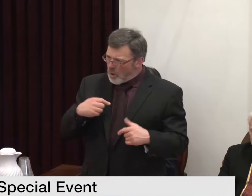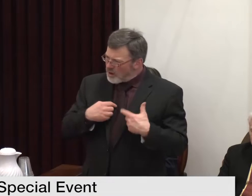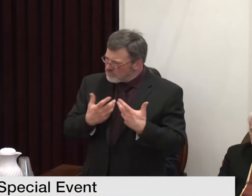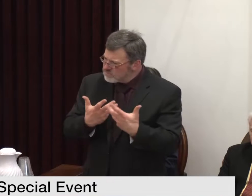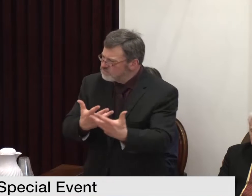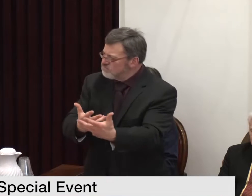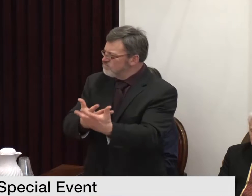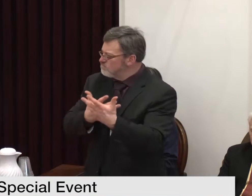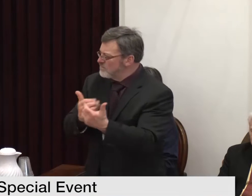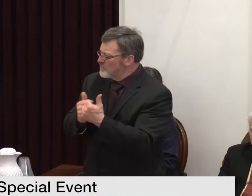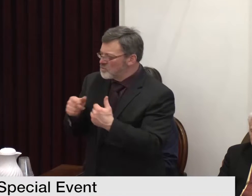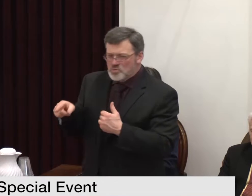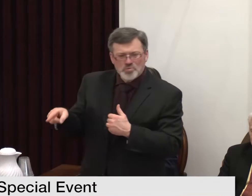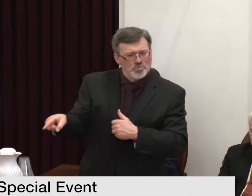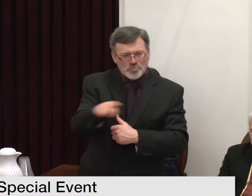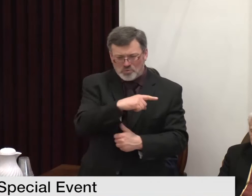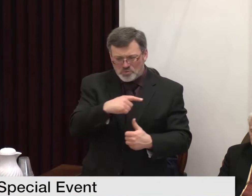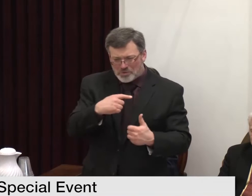classrooms